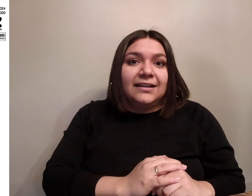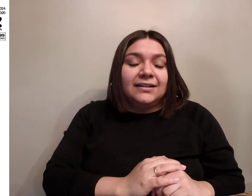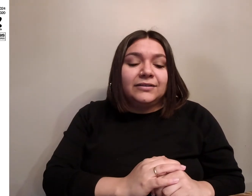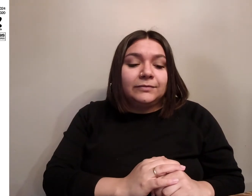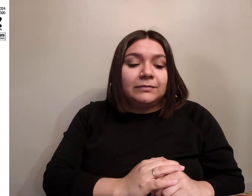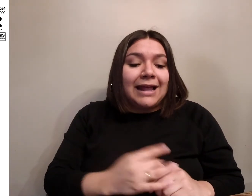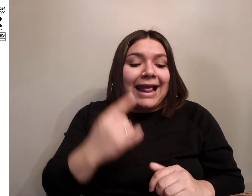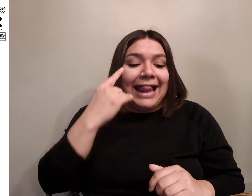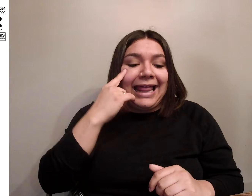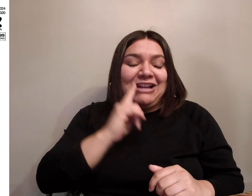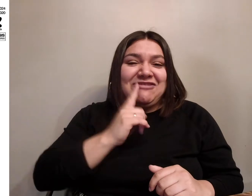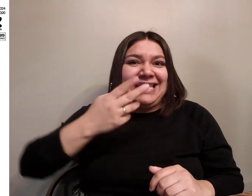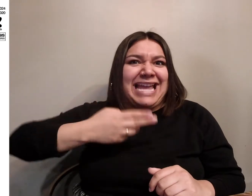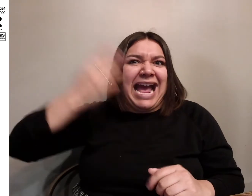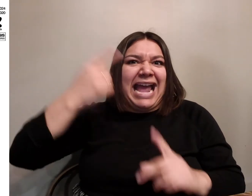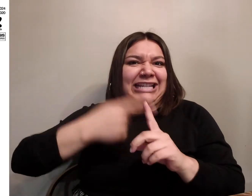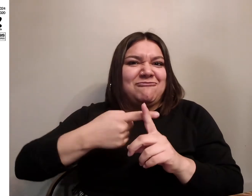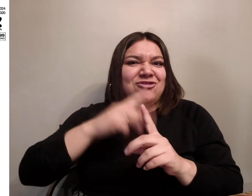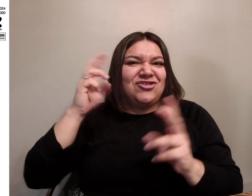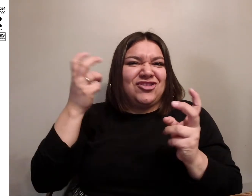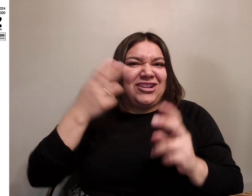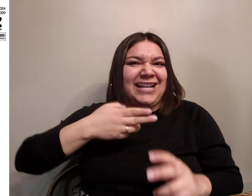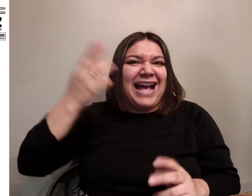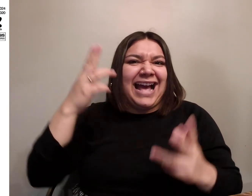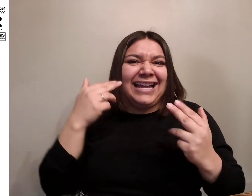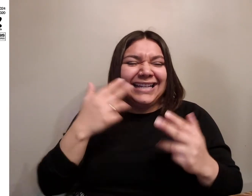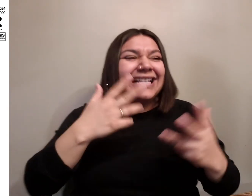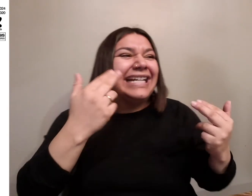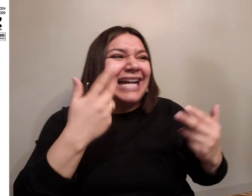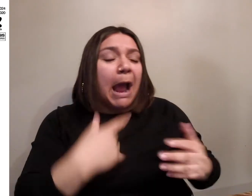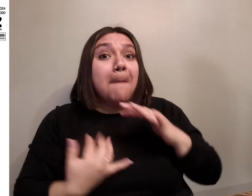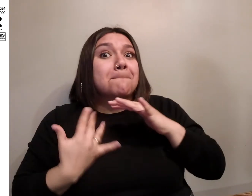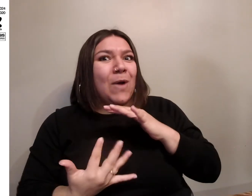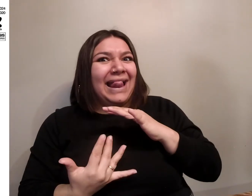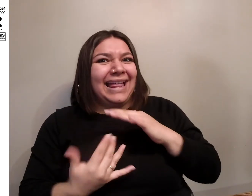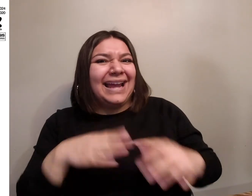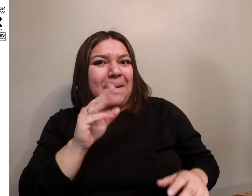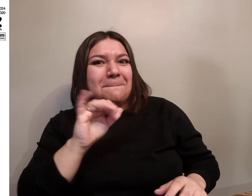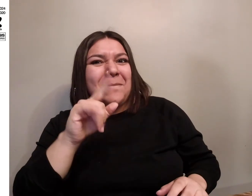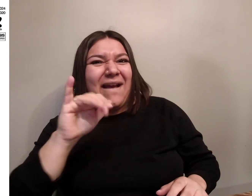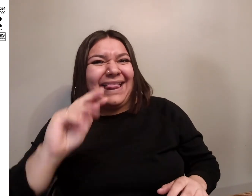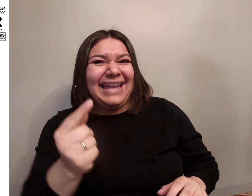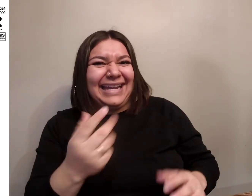Oh, I'd say it's fairly high.